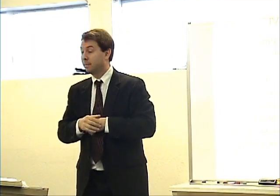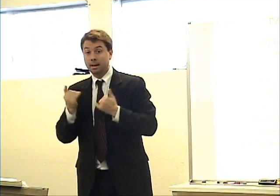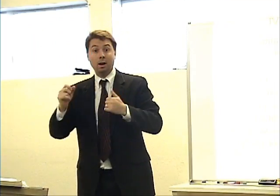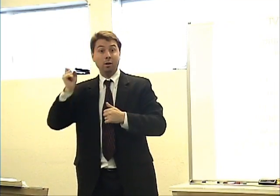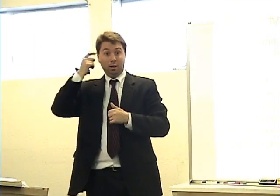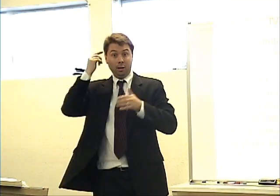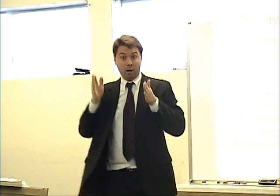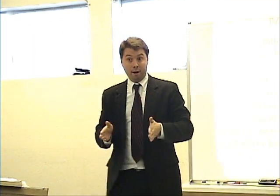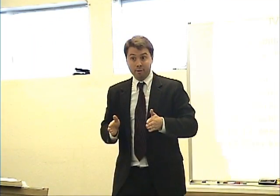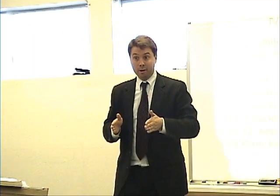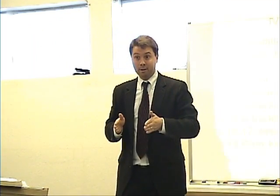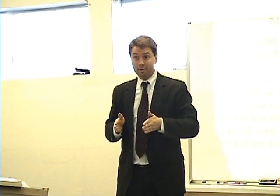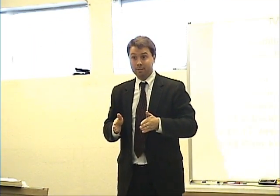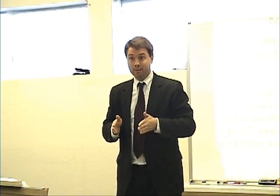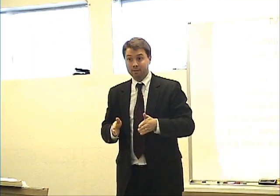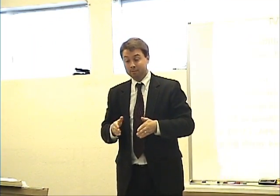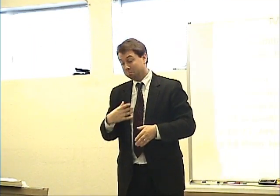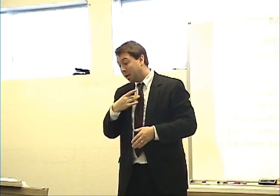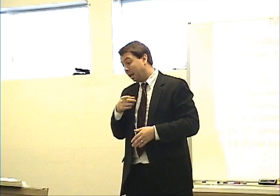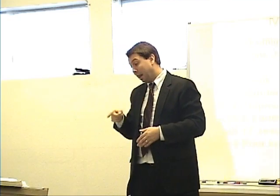Now, the governor,